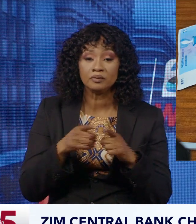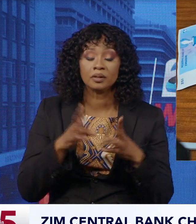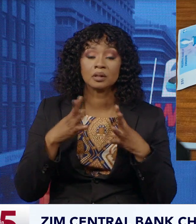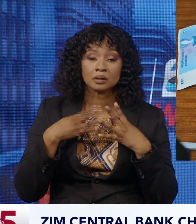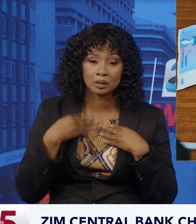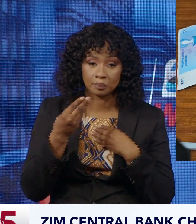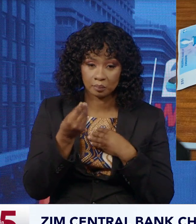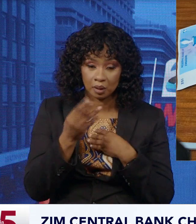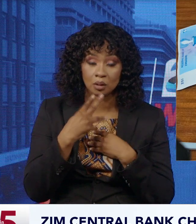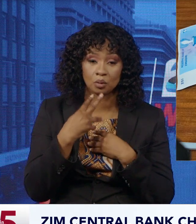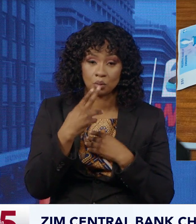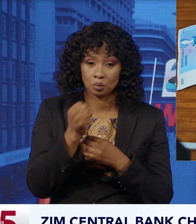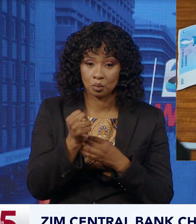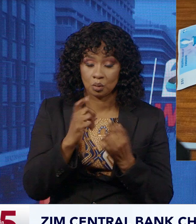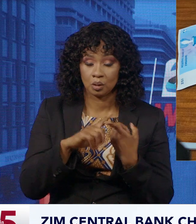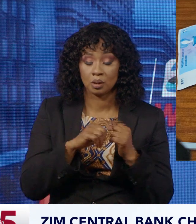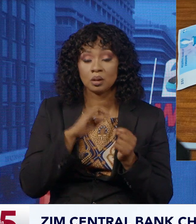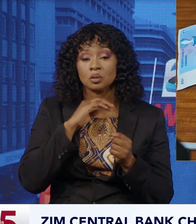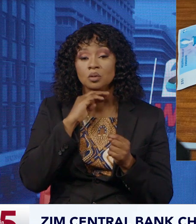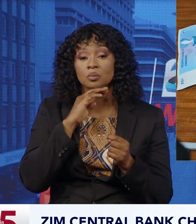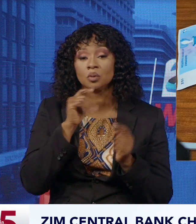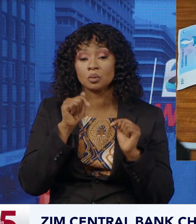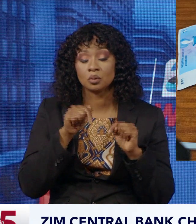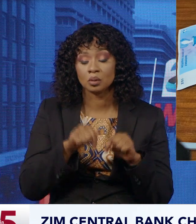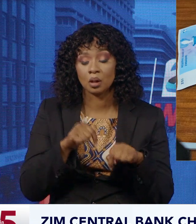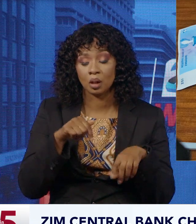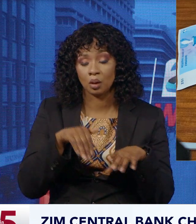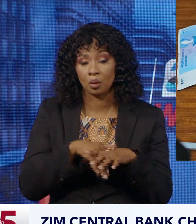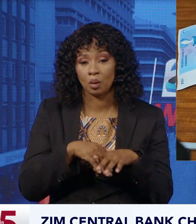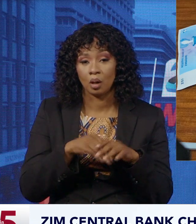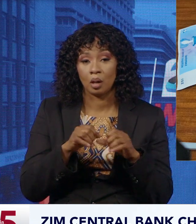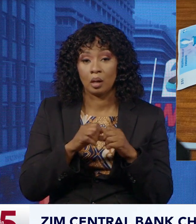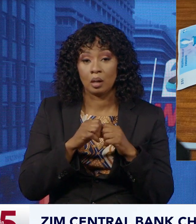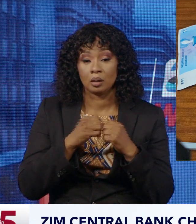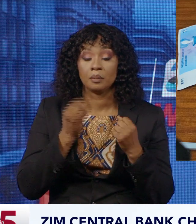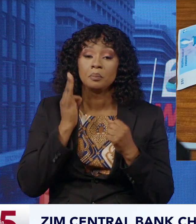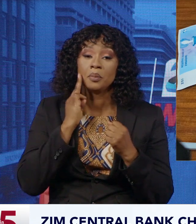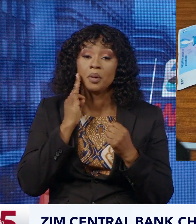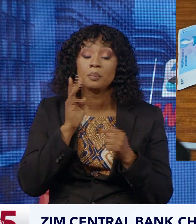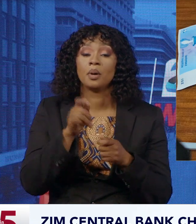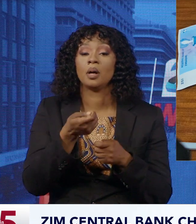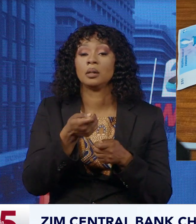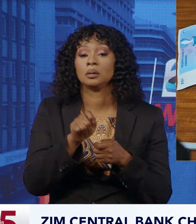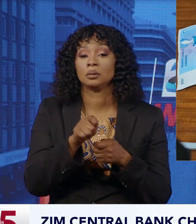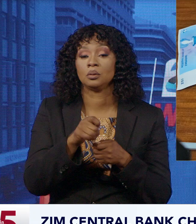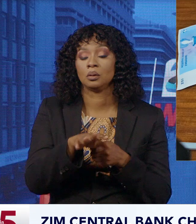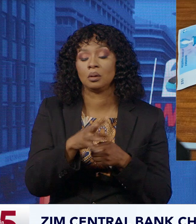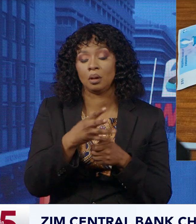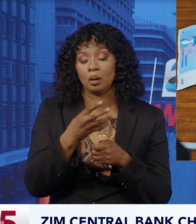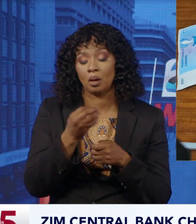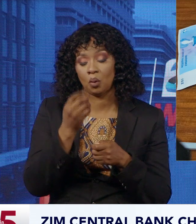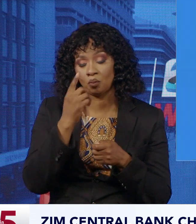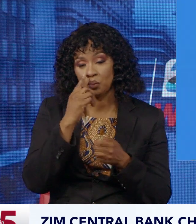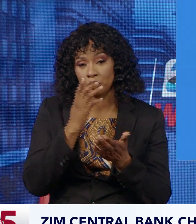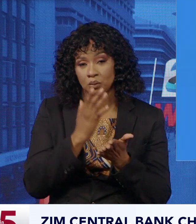among other currencies. He was speaking earlier today on ZIM Star FM, where he gave his first radio interview since assuming office